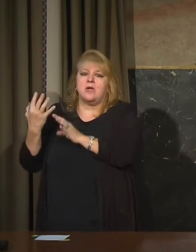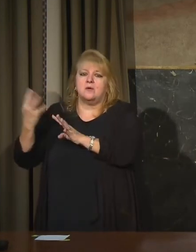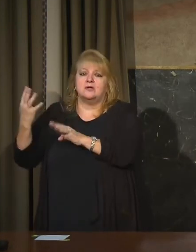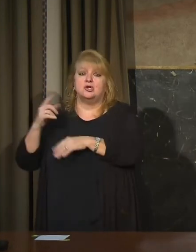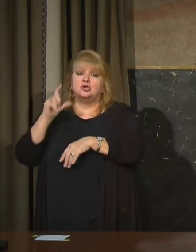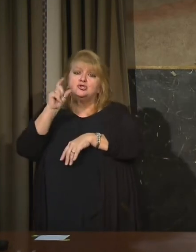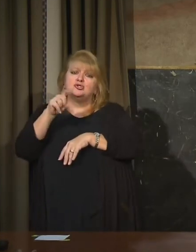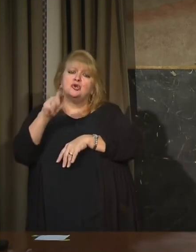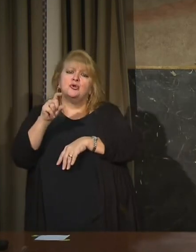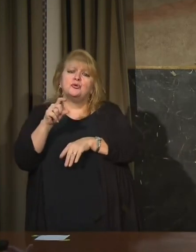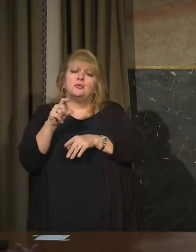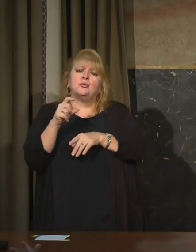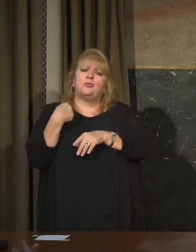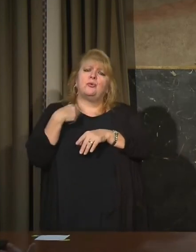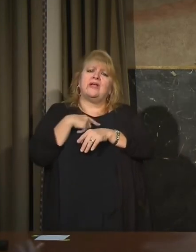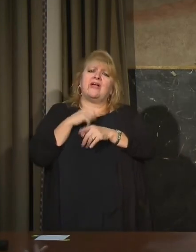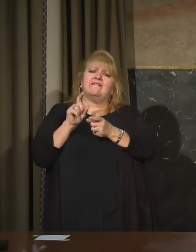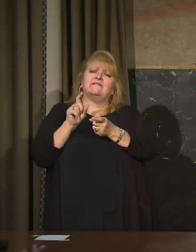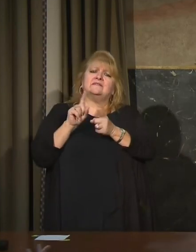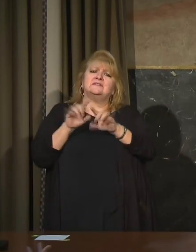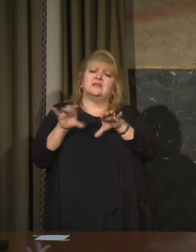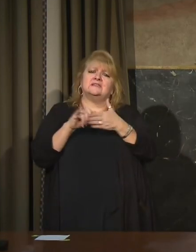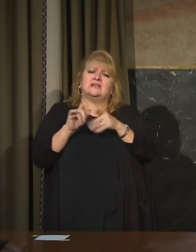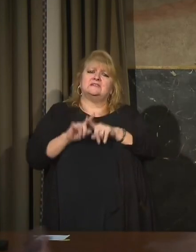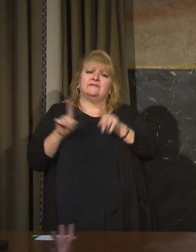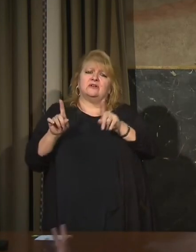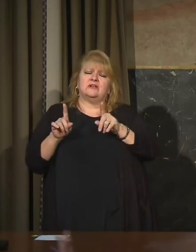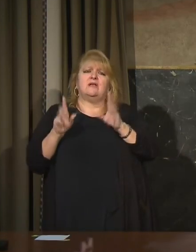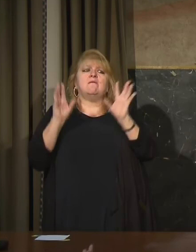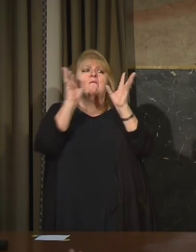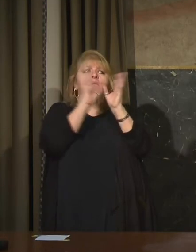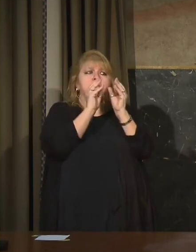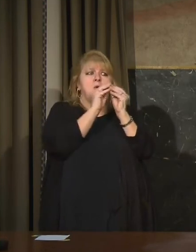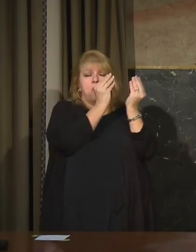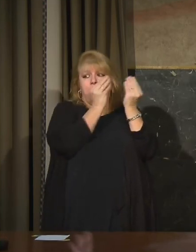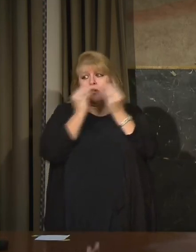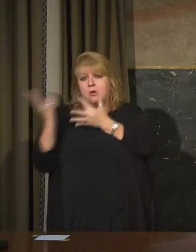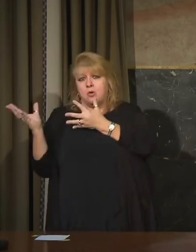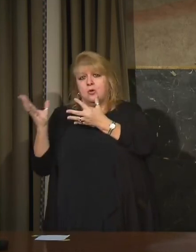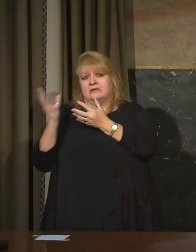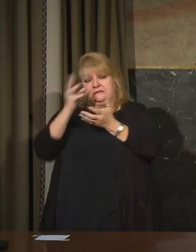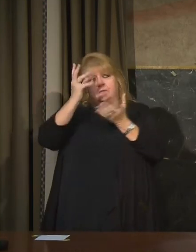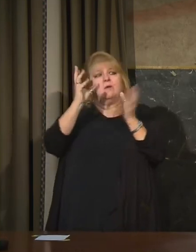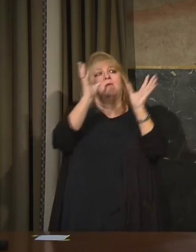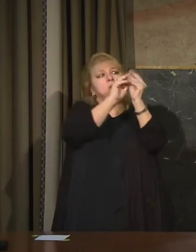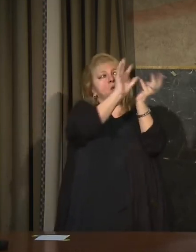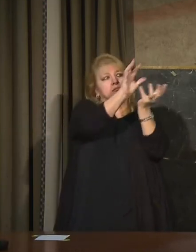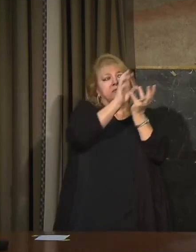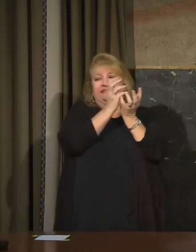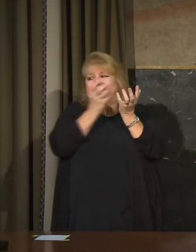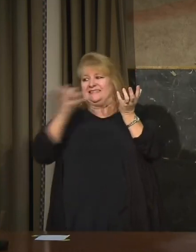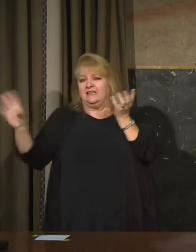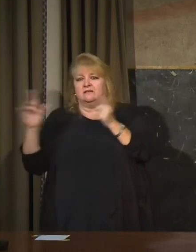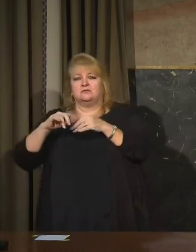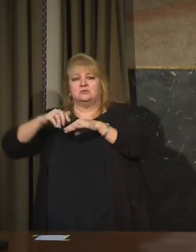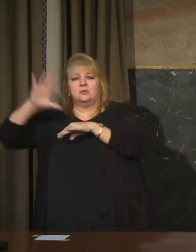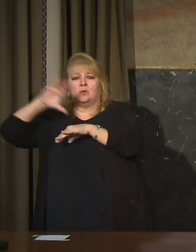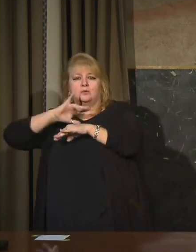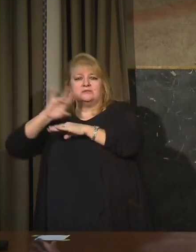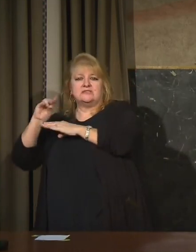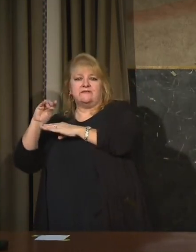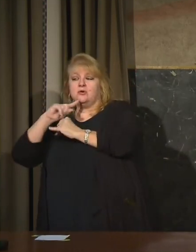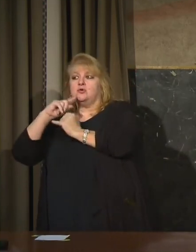started rolling it out to 70-year-olds sooner? And do you think, is that lesson informed us going forward as